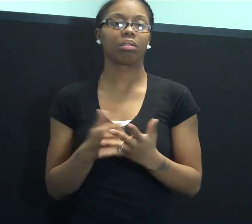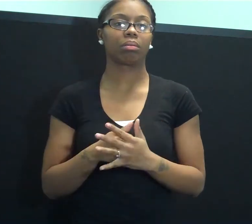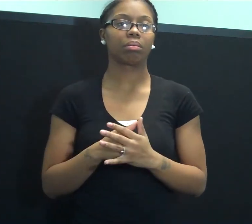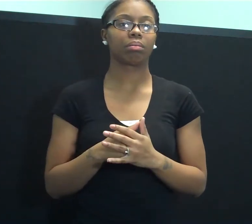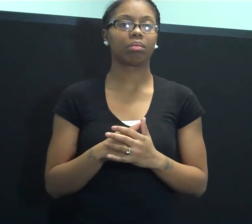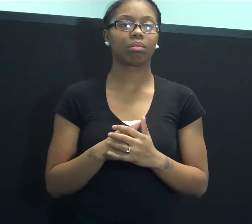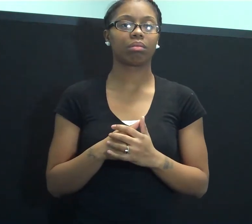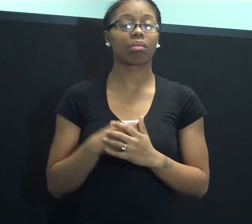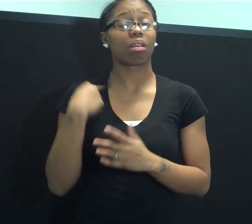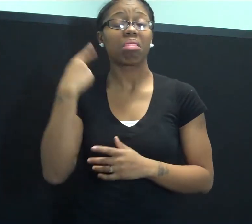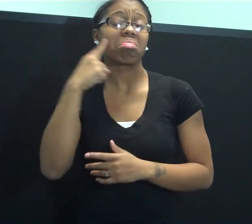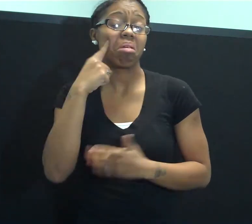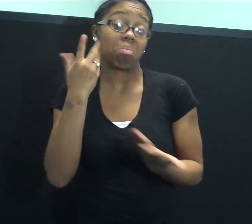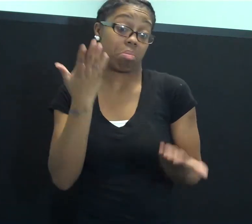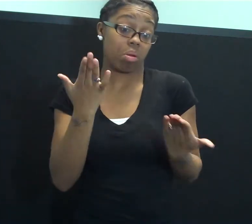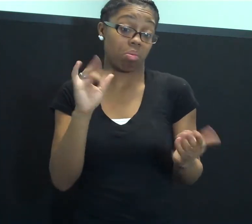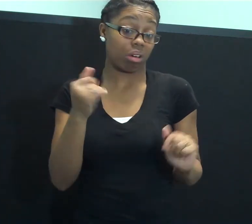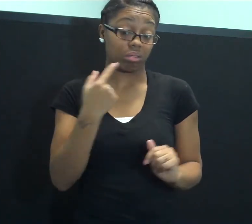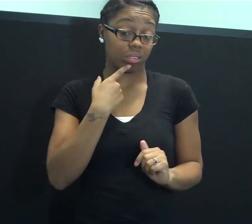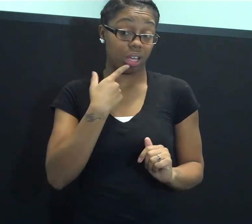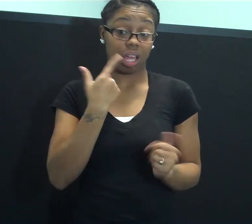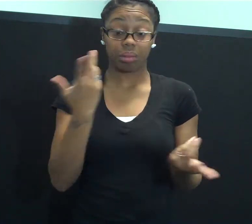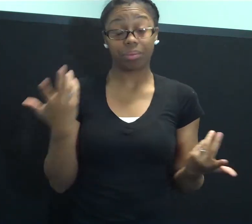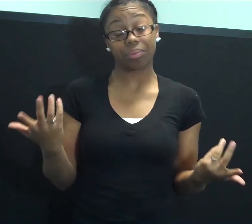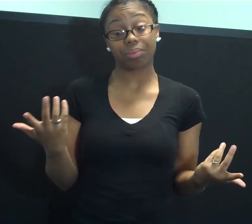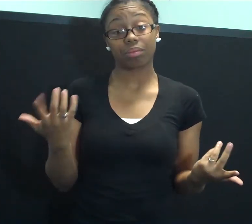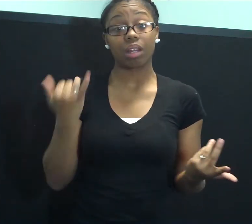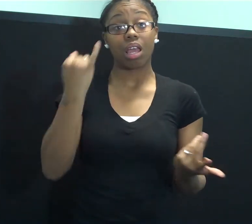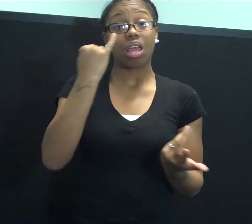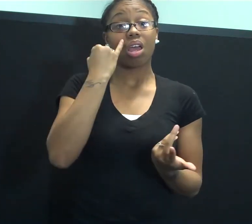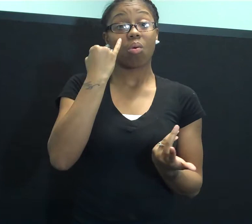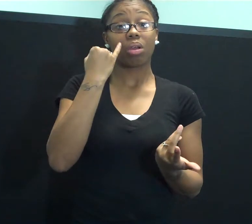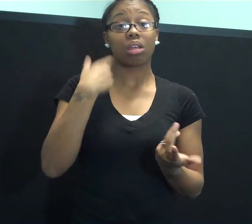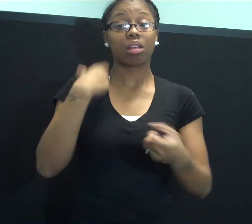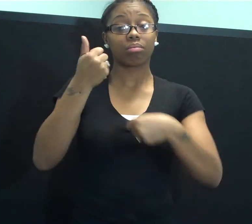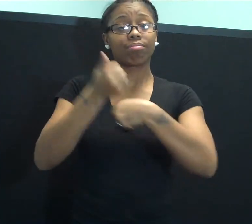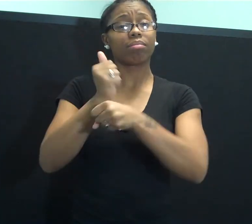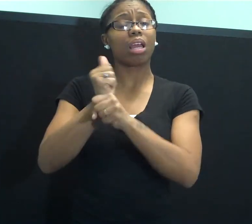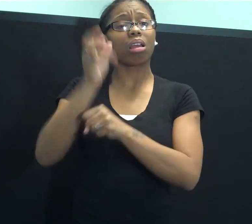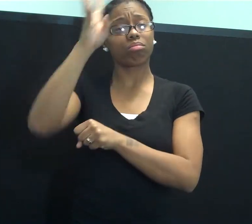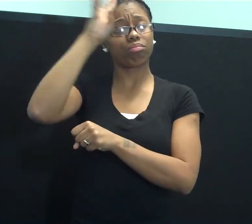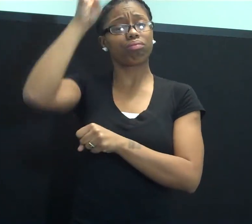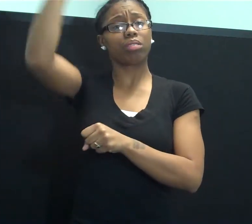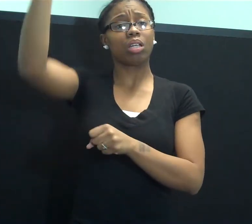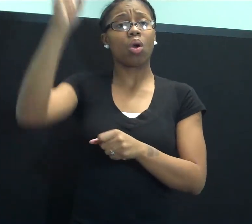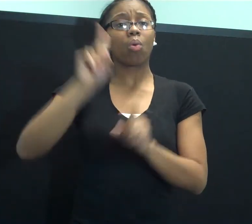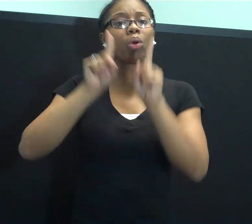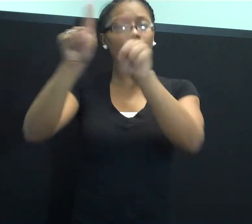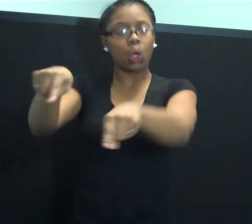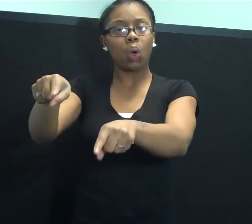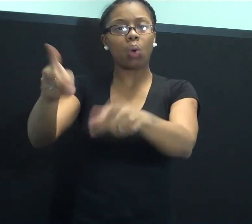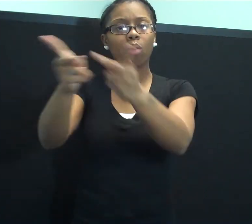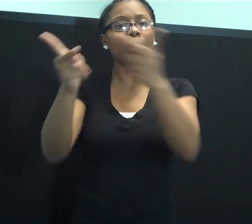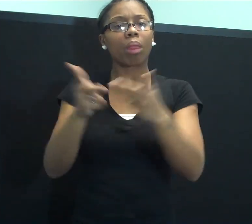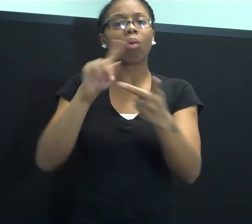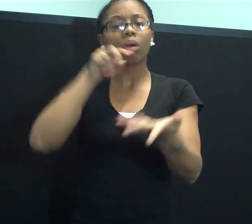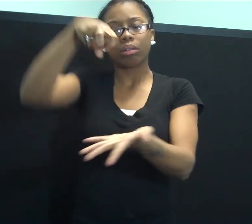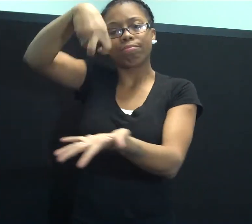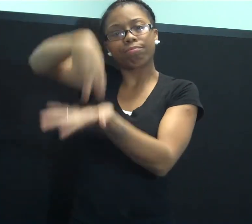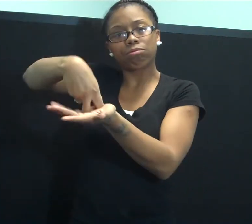I think we'd have to say, in our own way, we'll make a pilgrimage of our own as we move across Asia, studying the different aspects